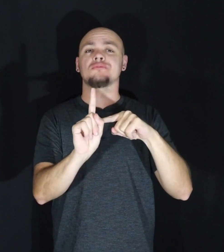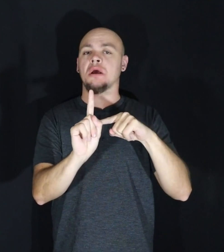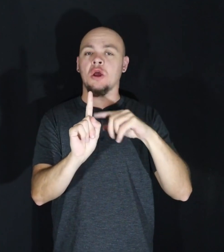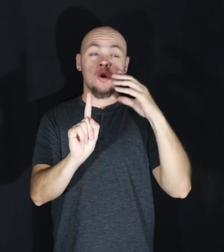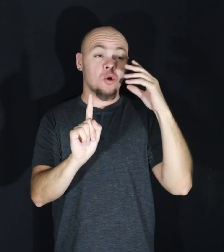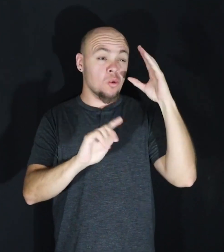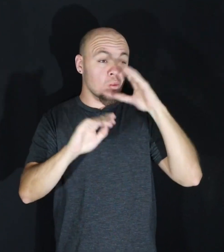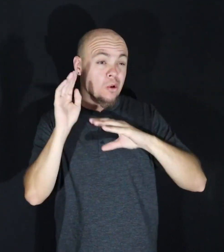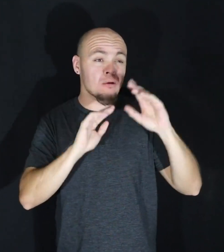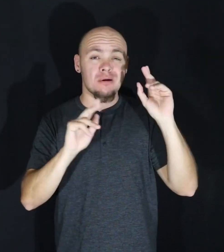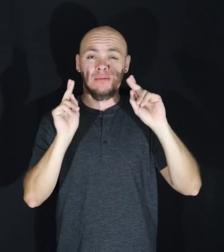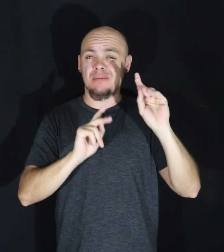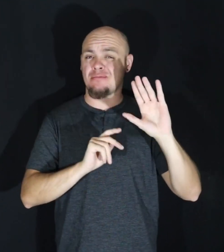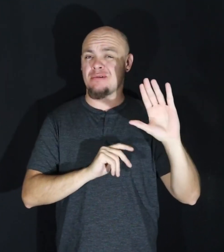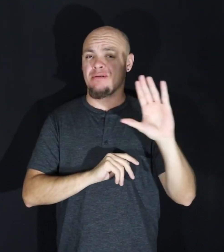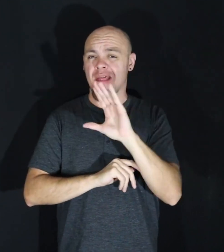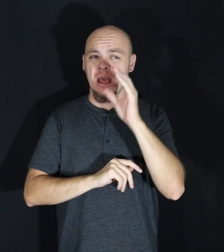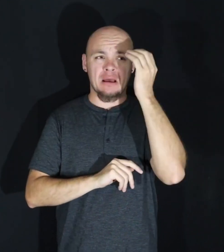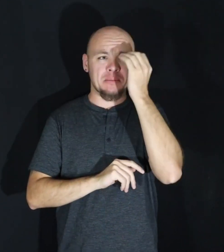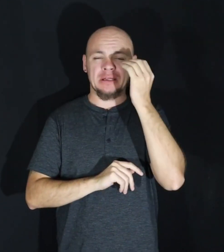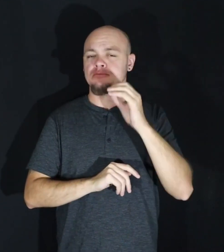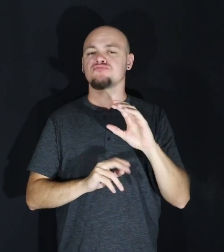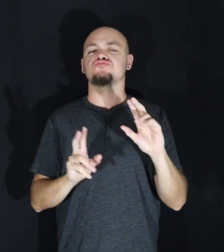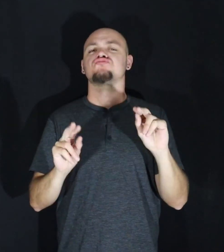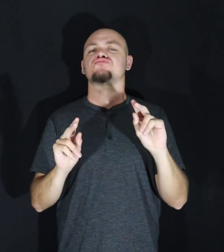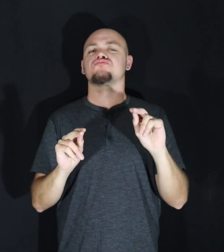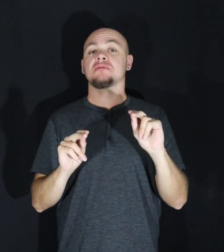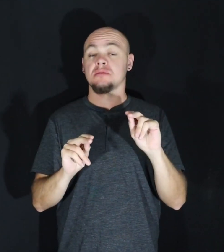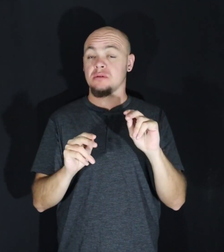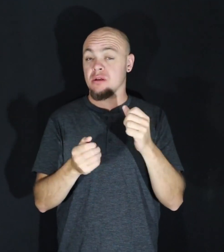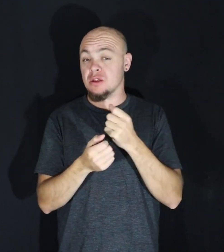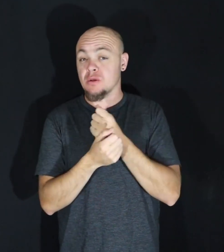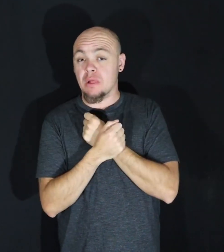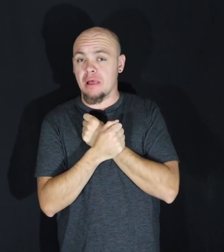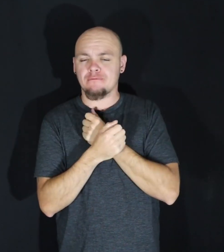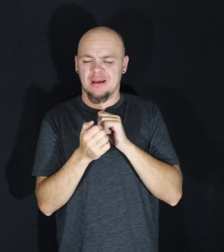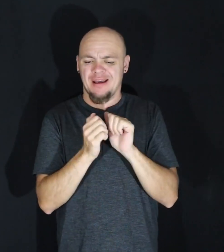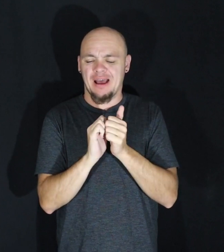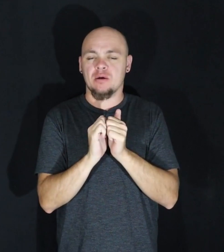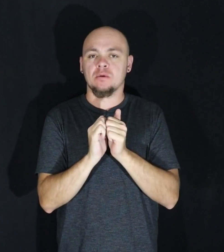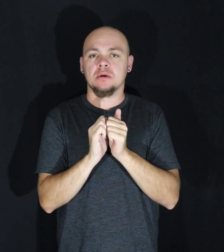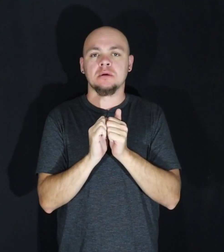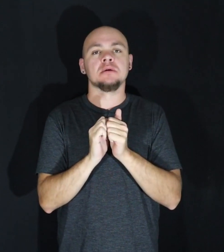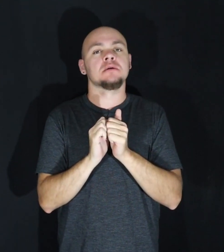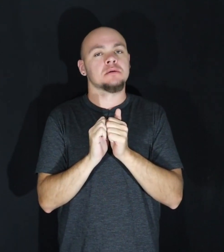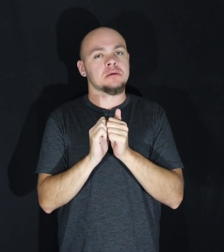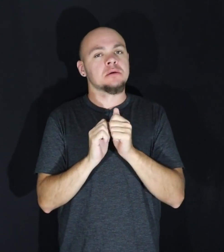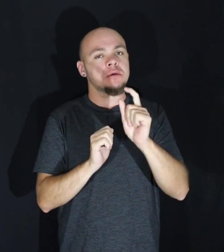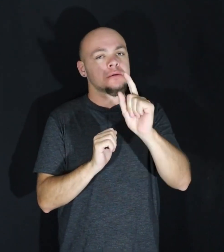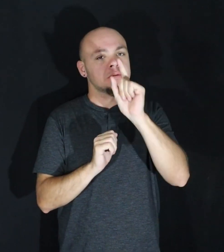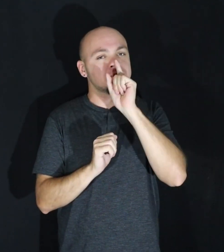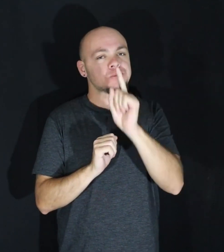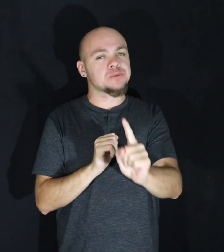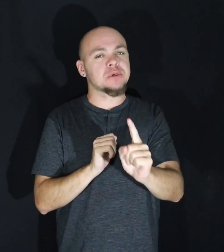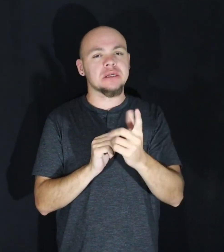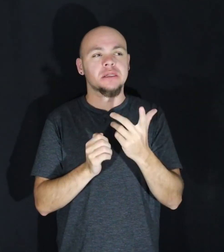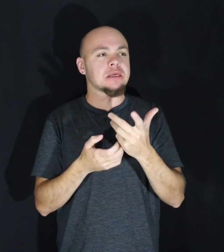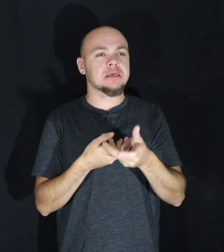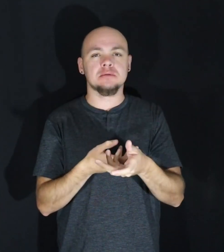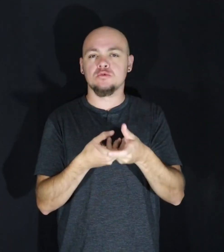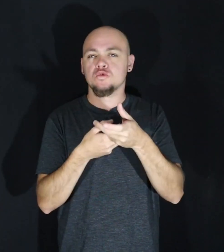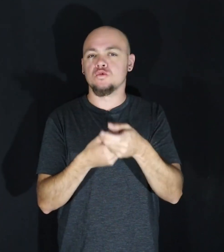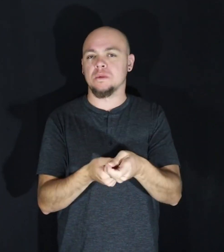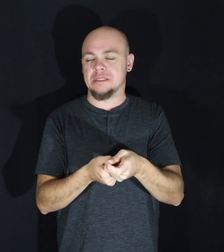you don't worry what other people think. You love in a way that is so